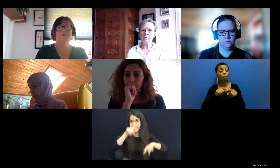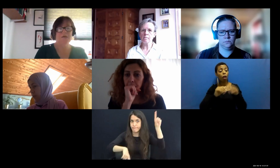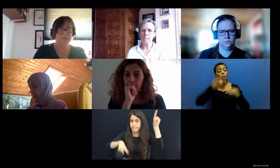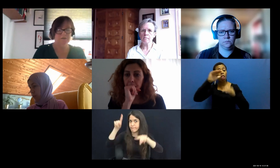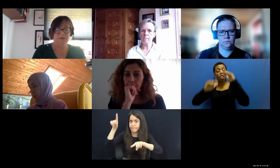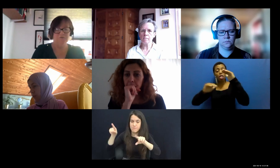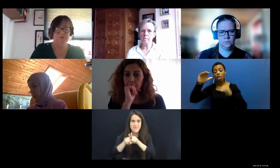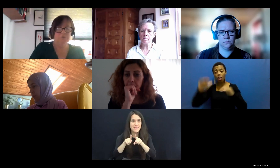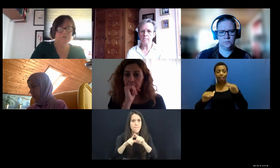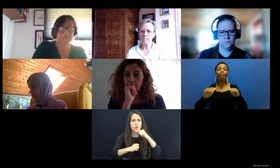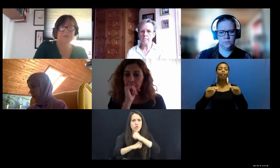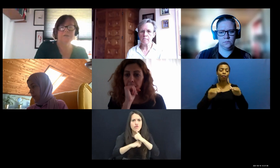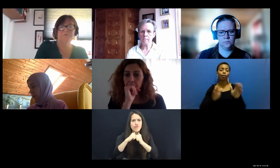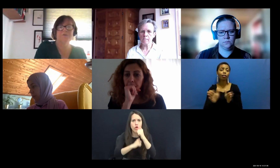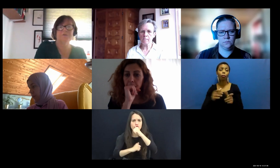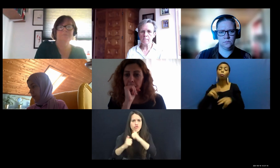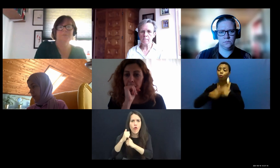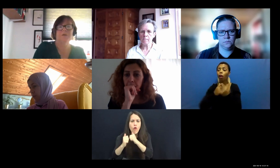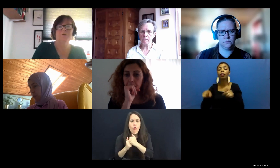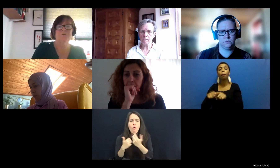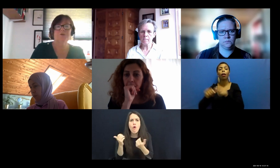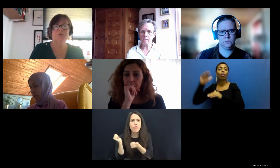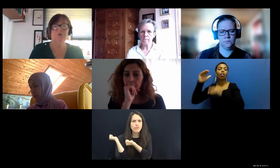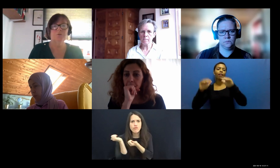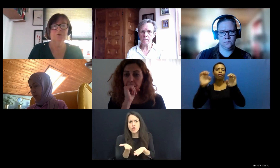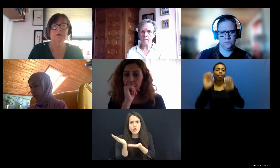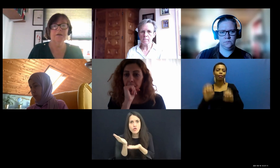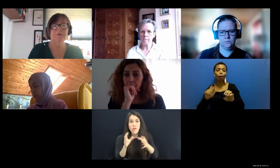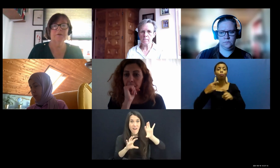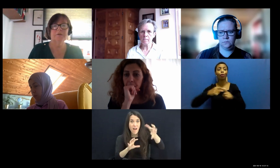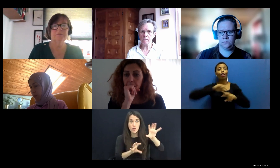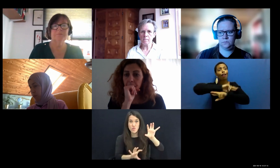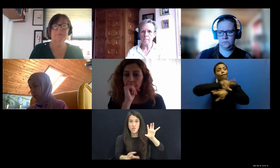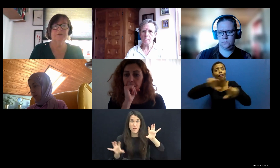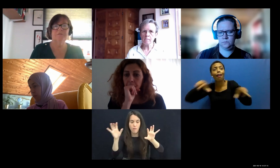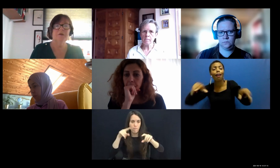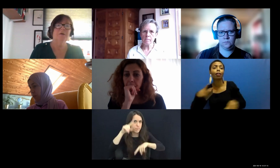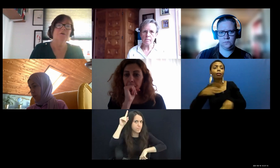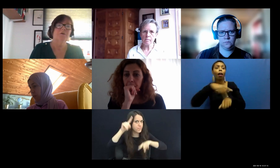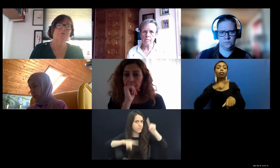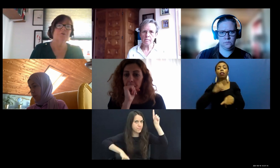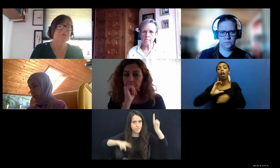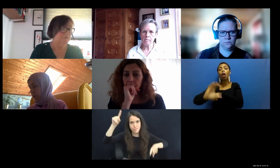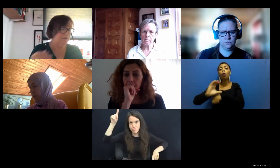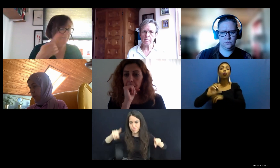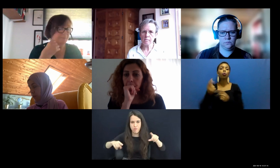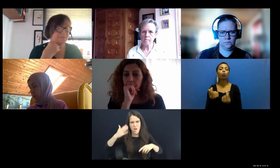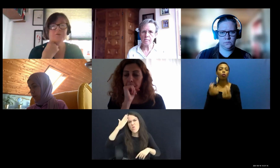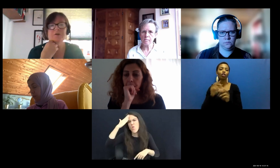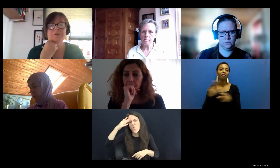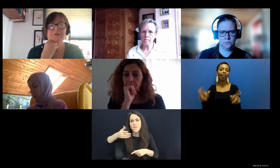infrastructure, if you like, and resources in different countries too. And I know that in Greece,